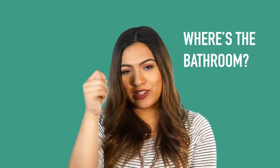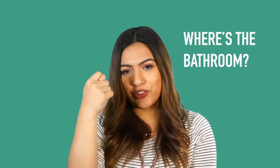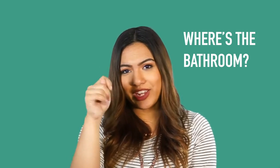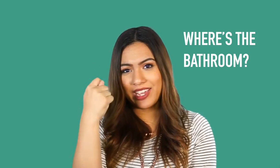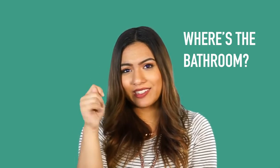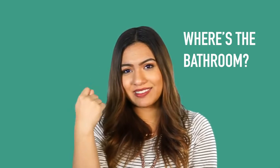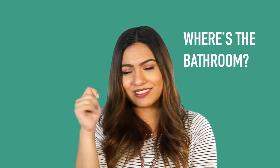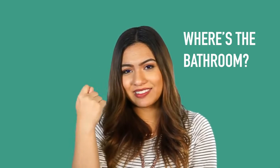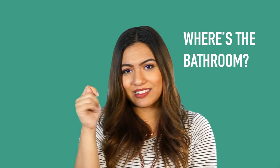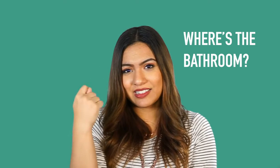going to shake it.